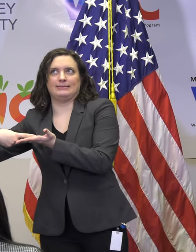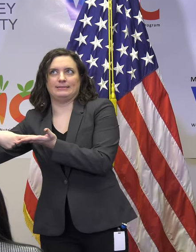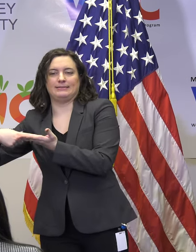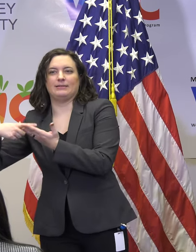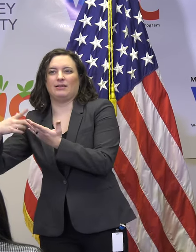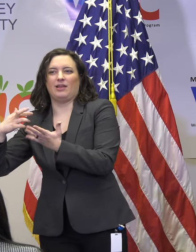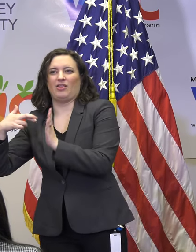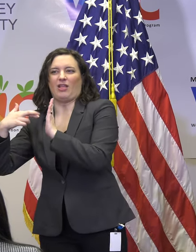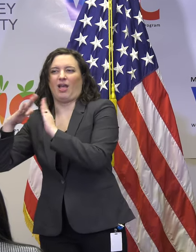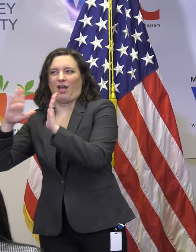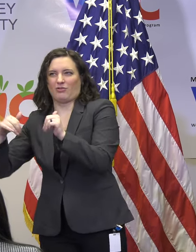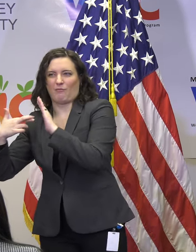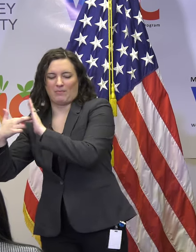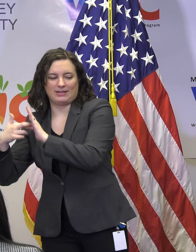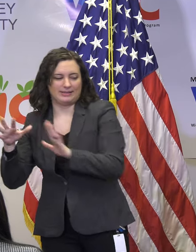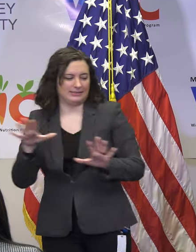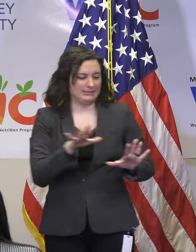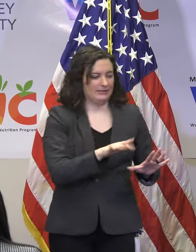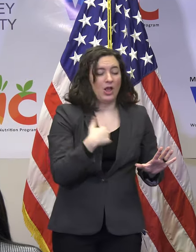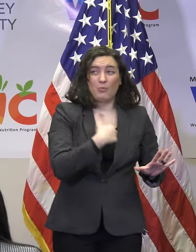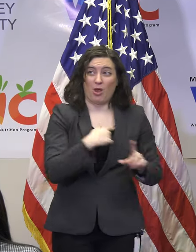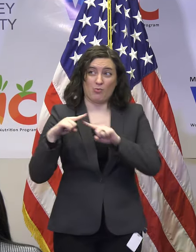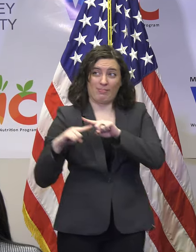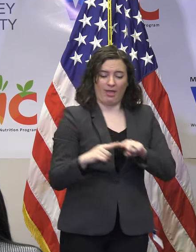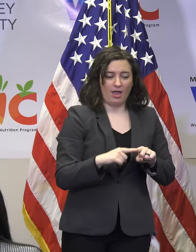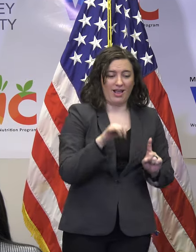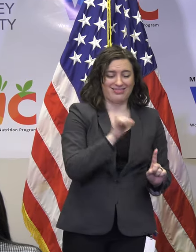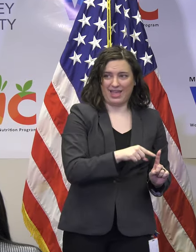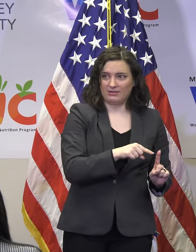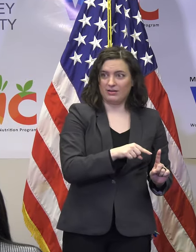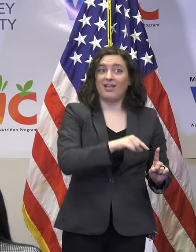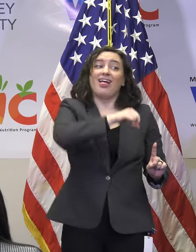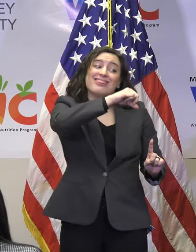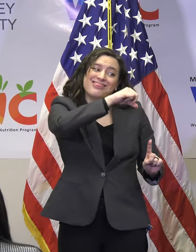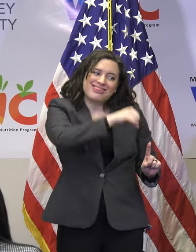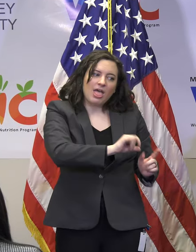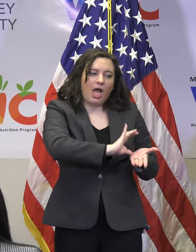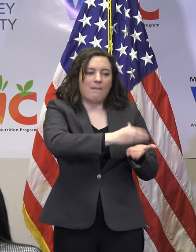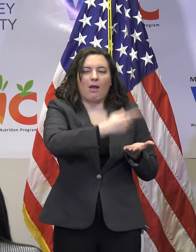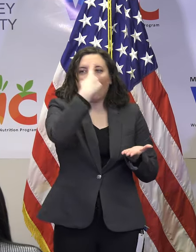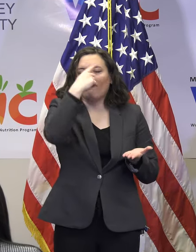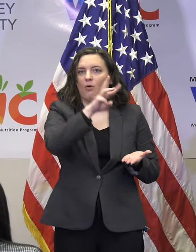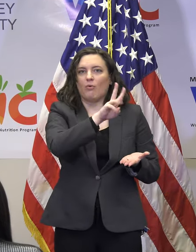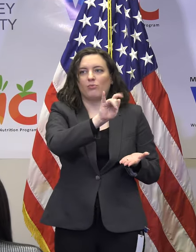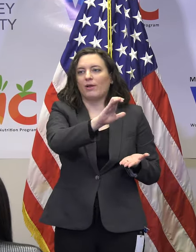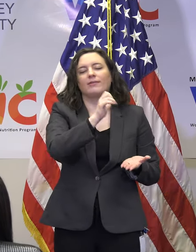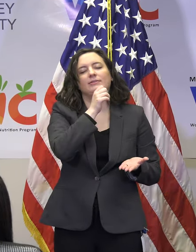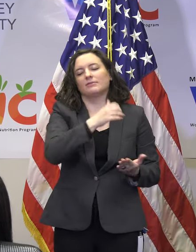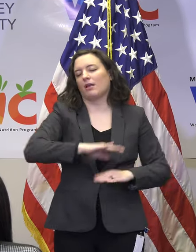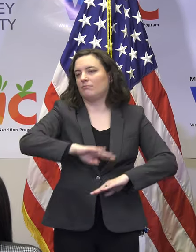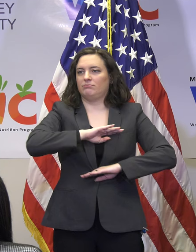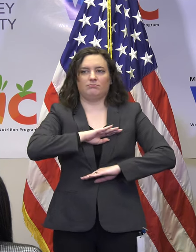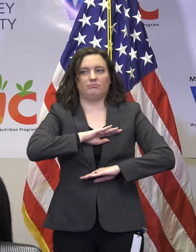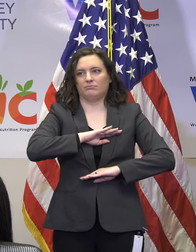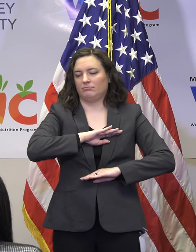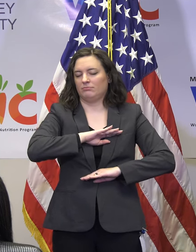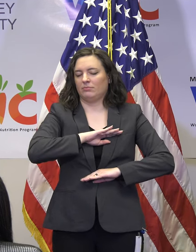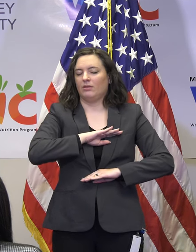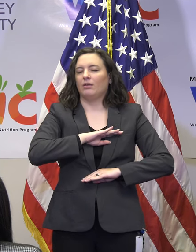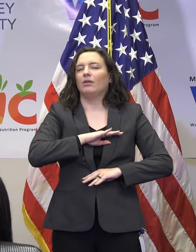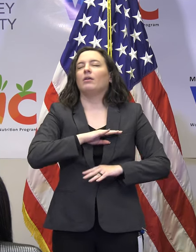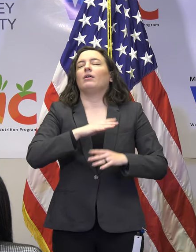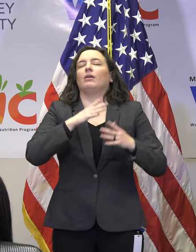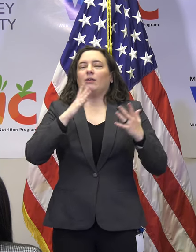And that essentially has a number for WIC that is below what's necessary to adequately fund it. So I think the question then